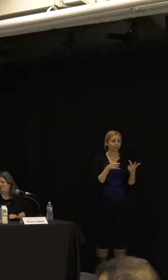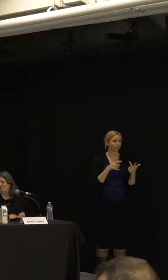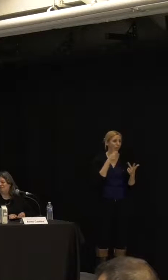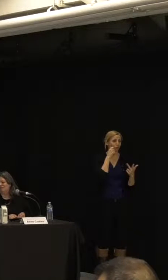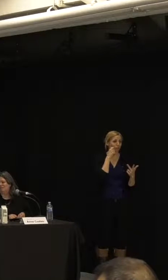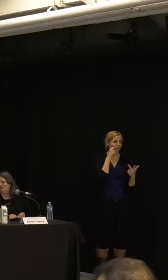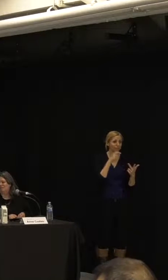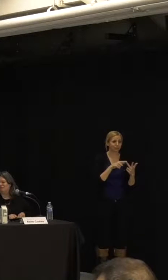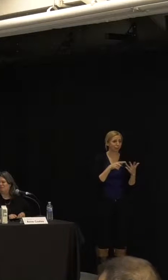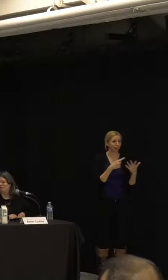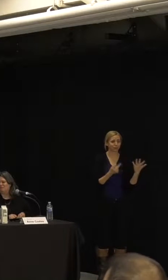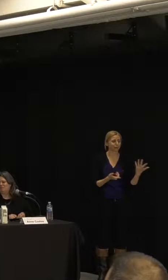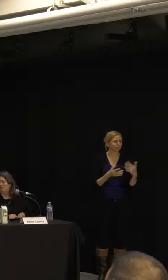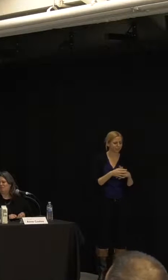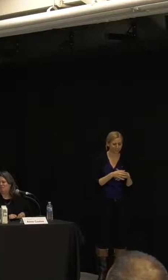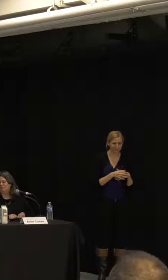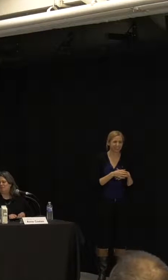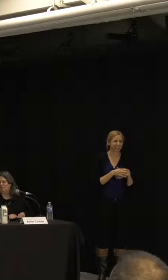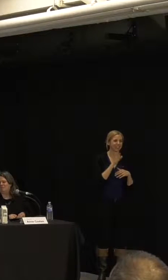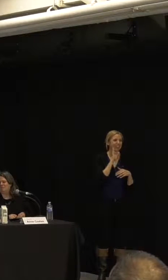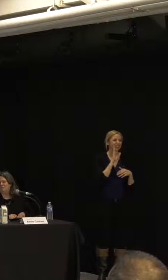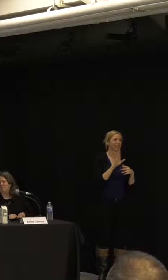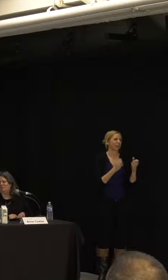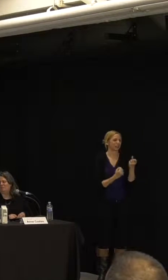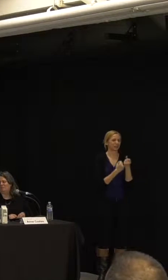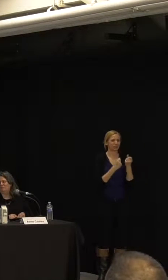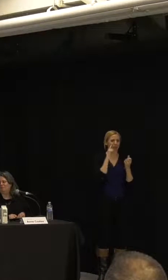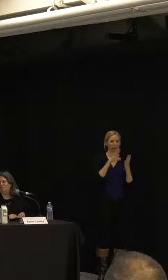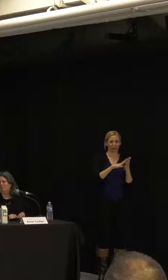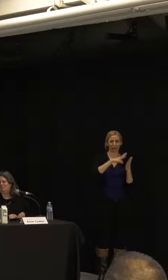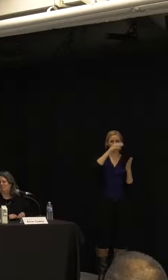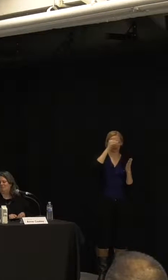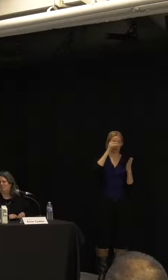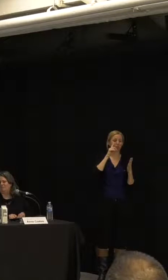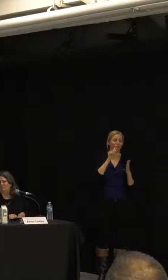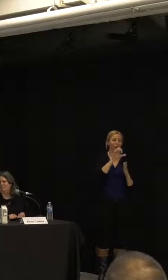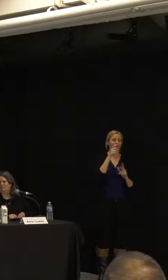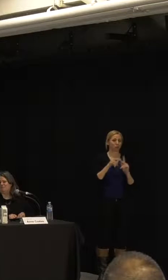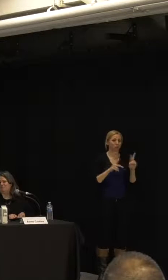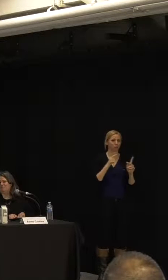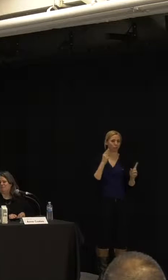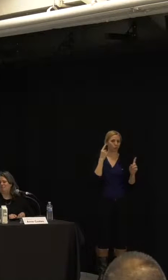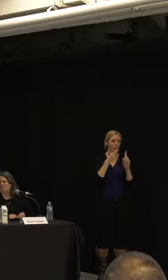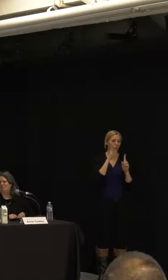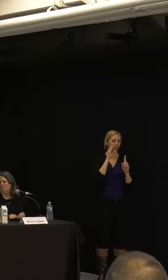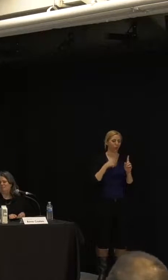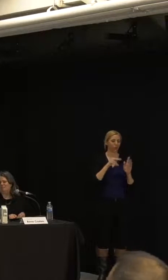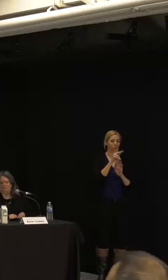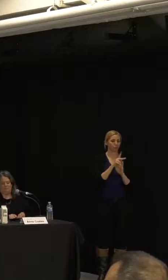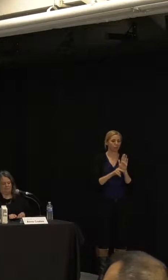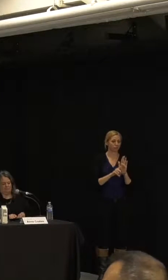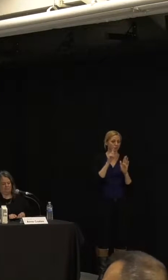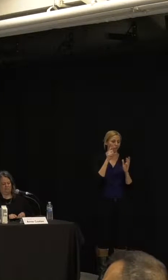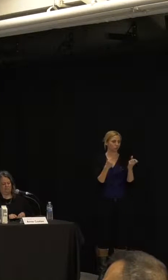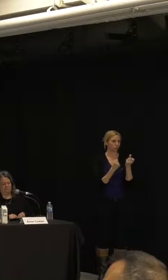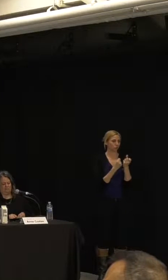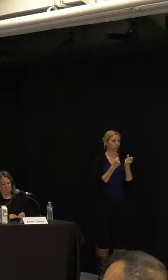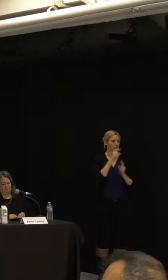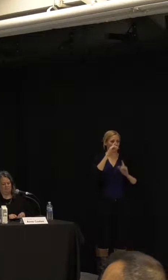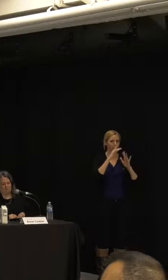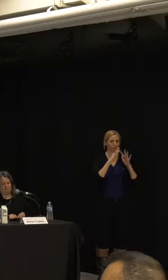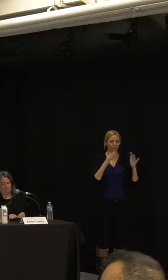build on learning with all of you and to generate recommendations for policy and programs to foster diversity, equity, and inclusion in the